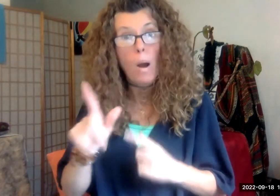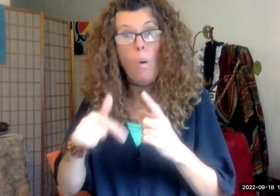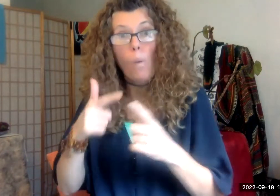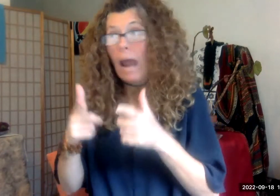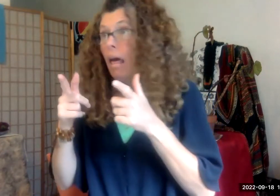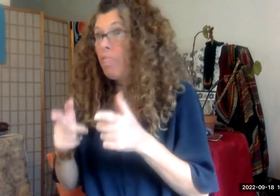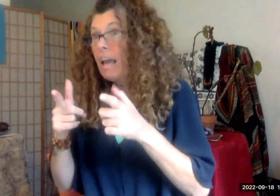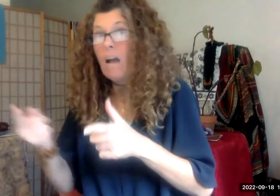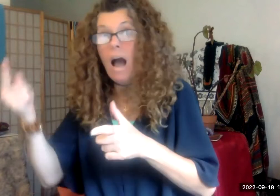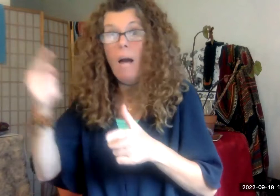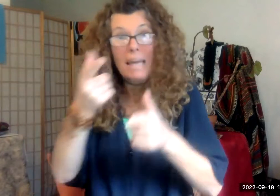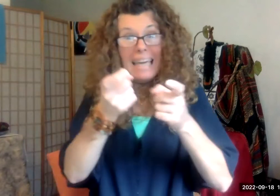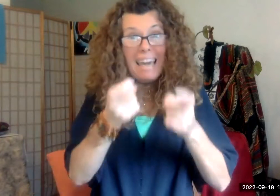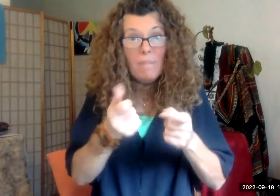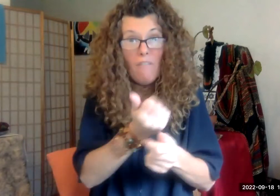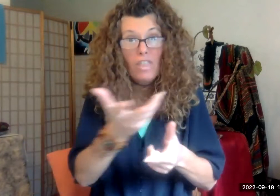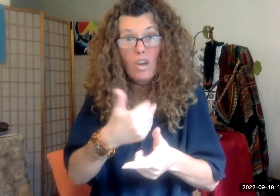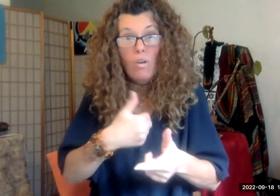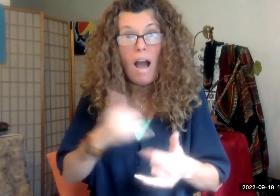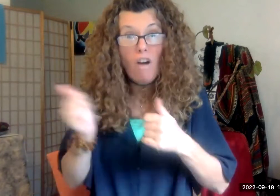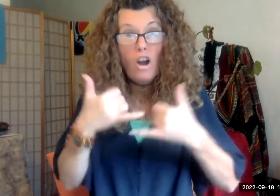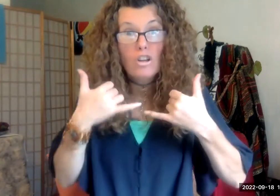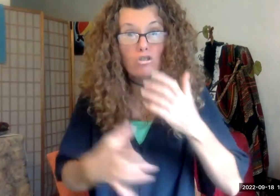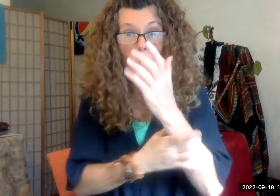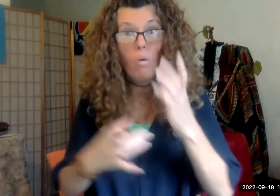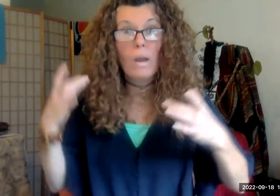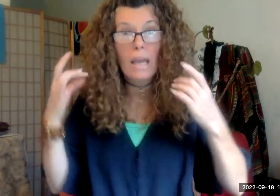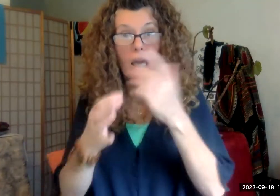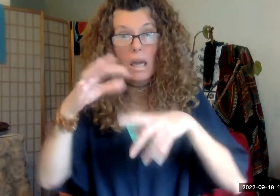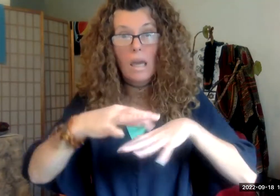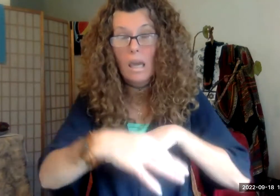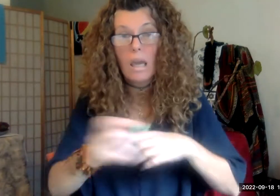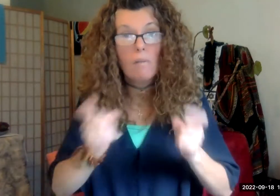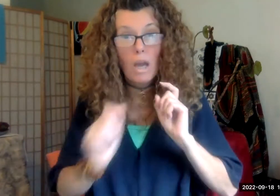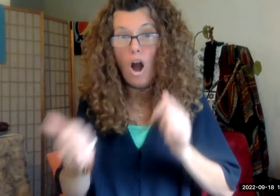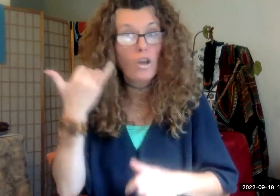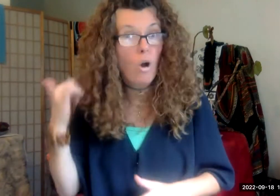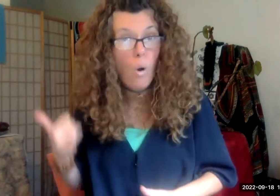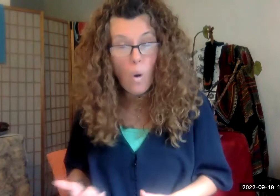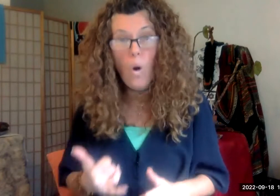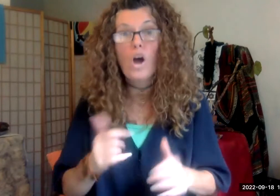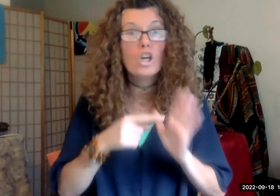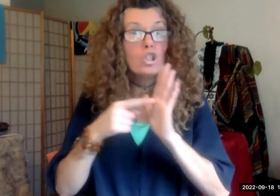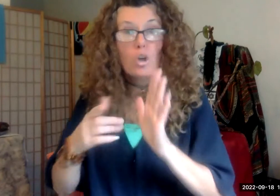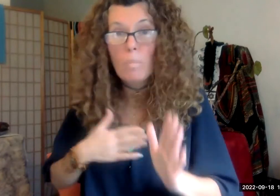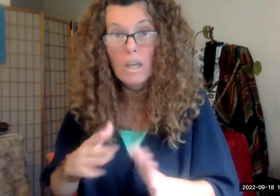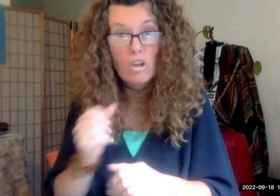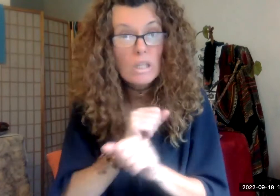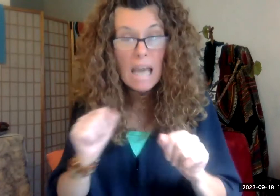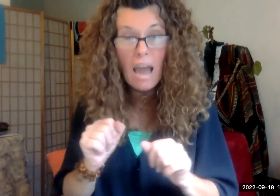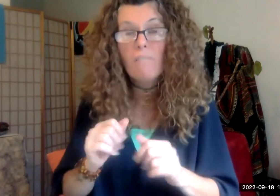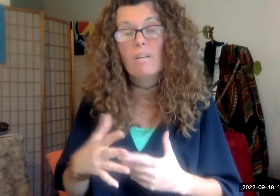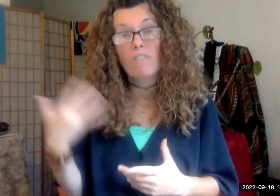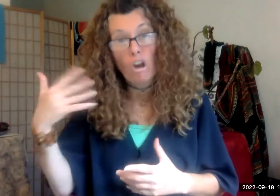door and says, hey, give me everything you have. Give me all your jewelry. Show me to your safe. Give me all your gold if you're crazy enough to keep gold in your